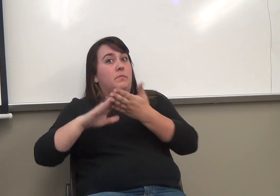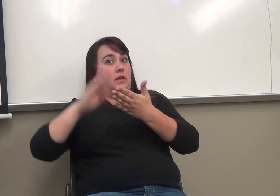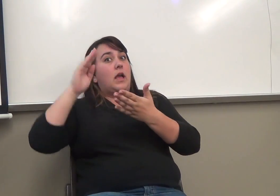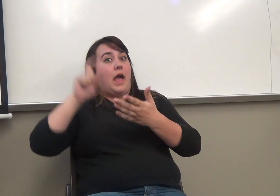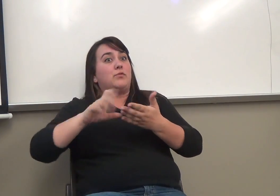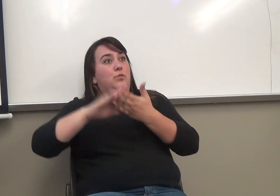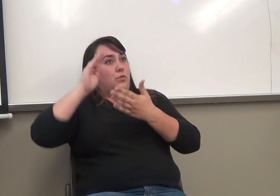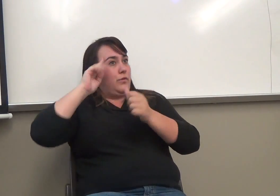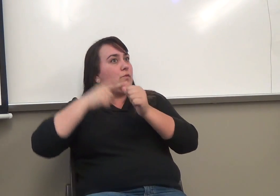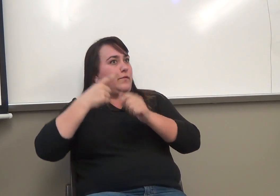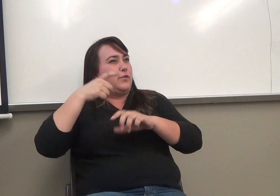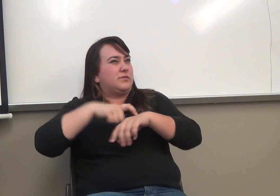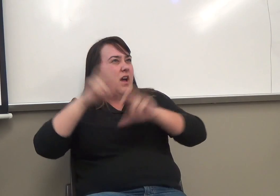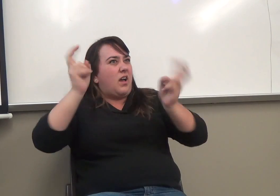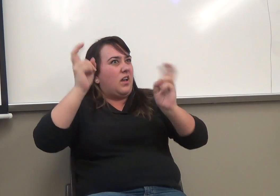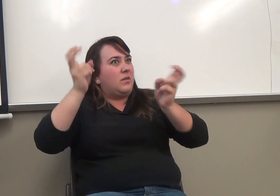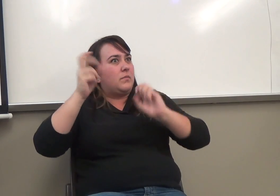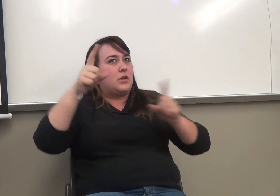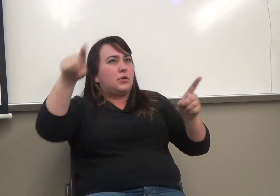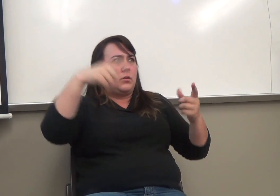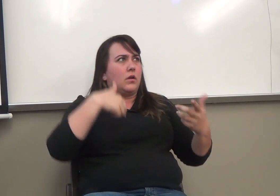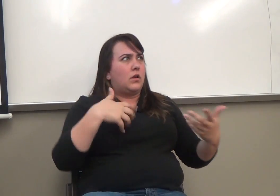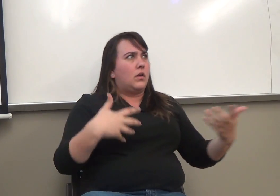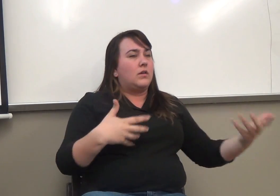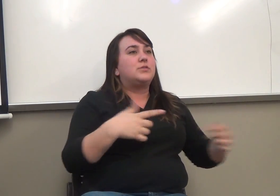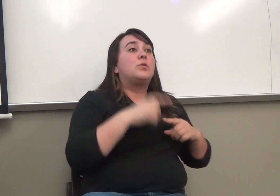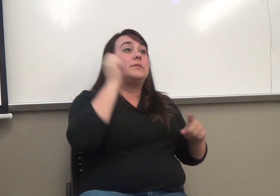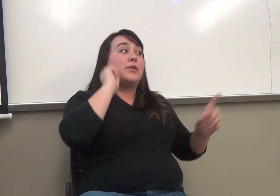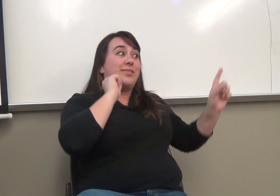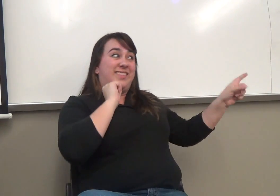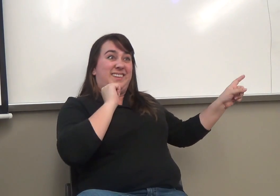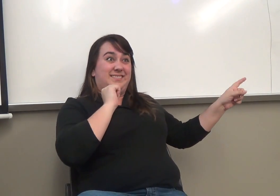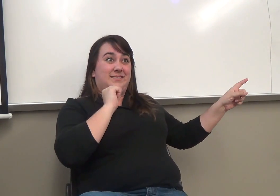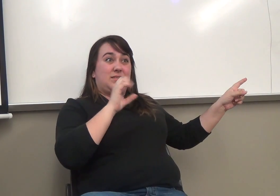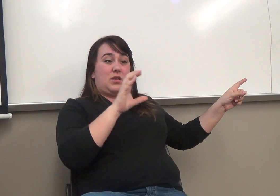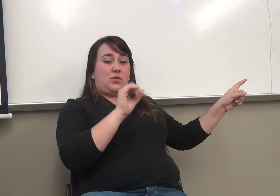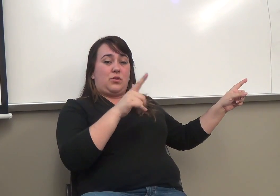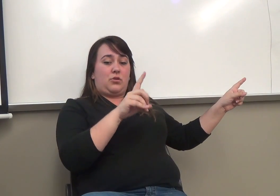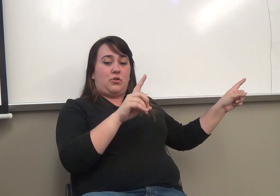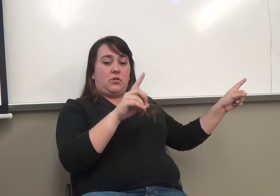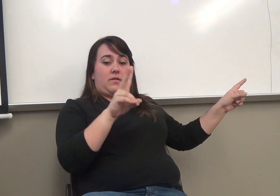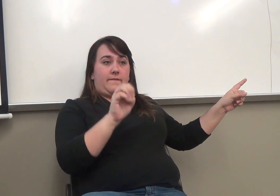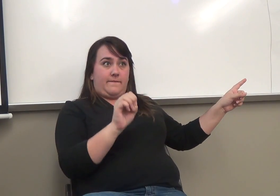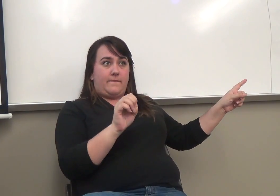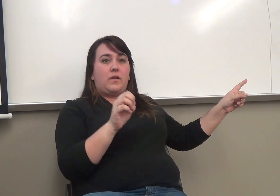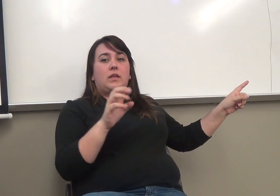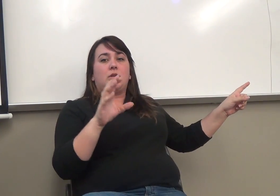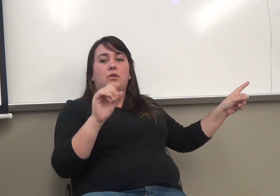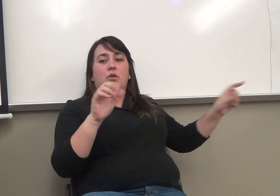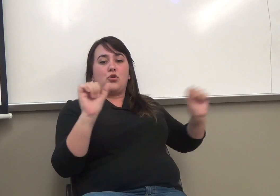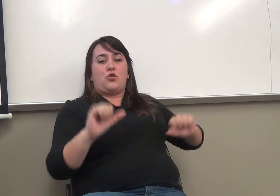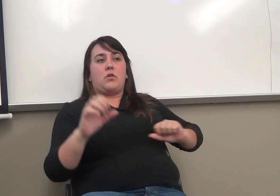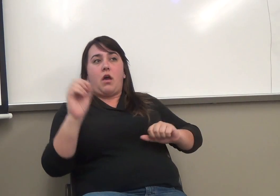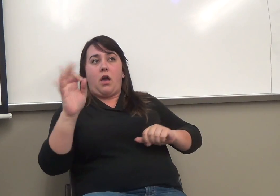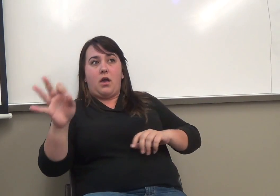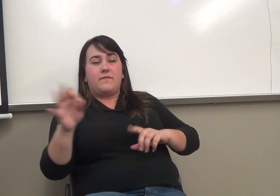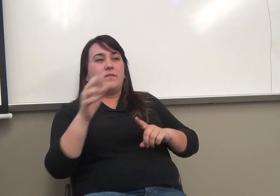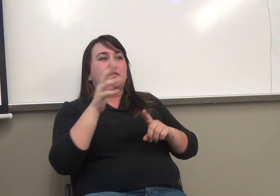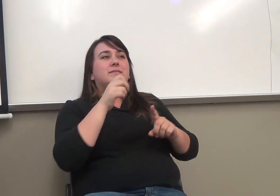okay? So Sandra, this kind of thing isn't going to apply to